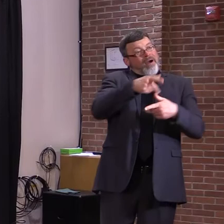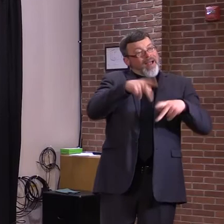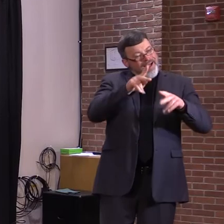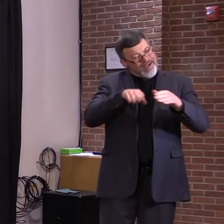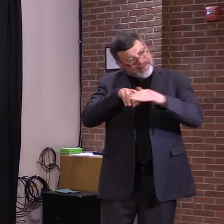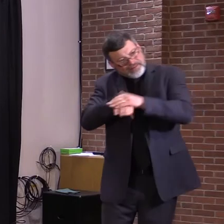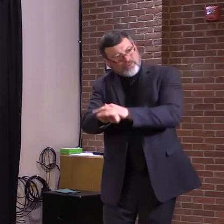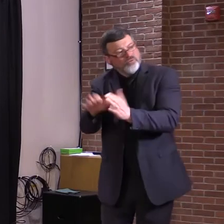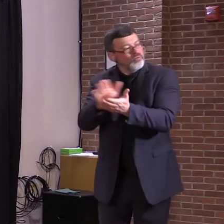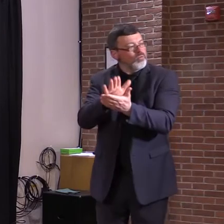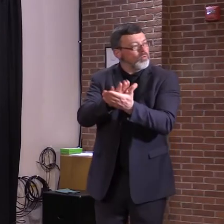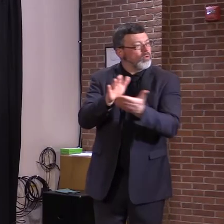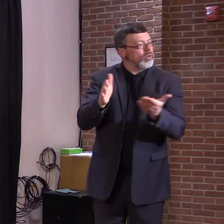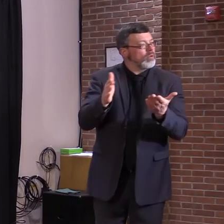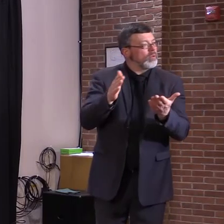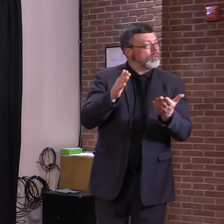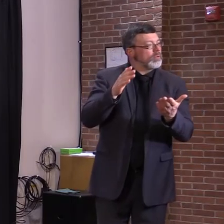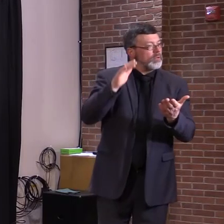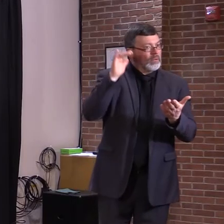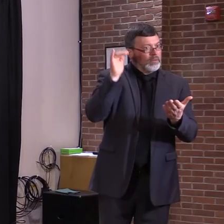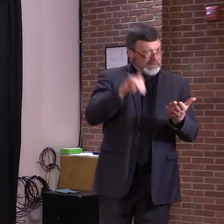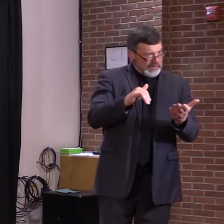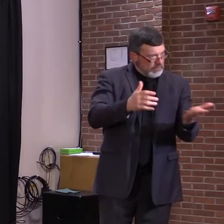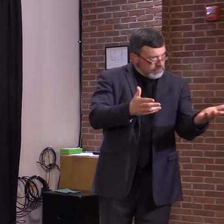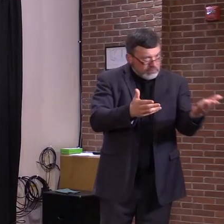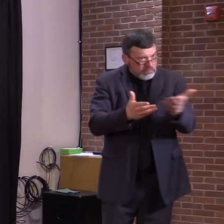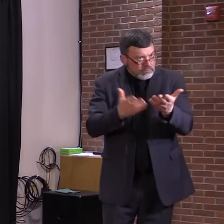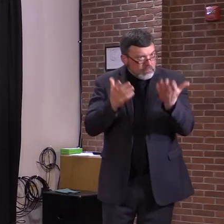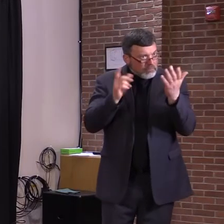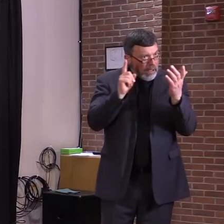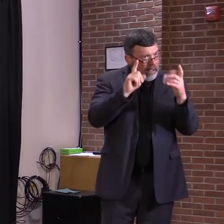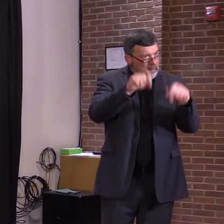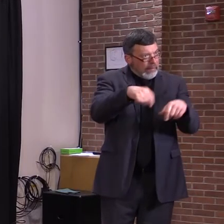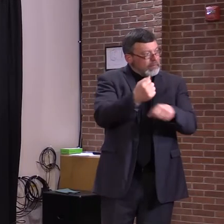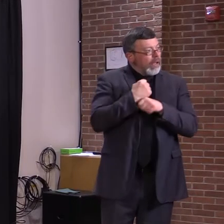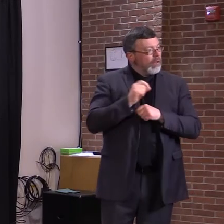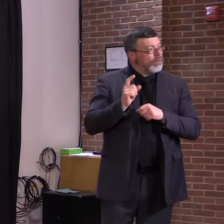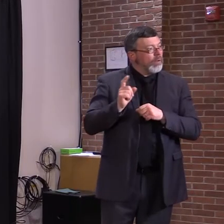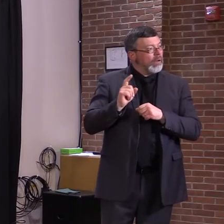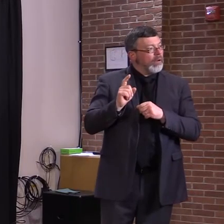this testing. Will the state be offering any further